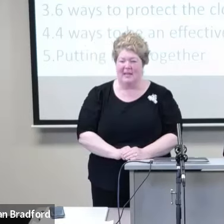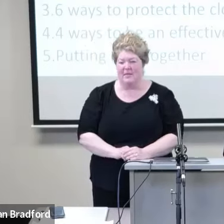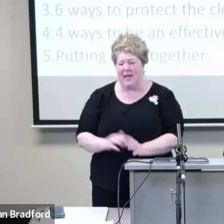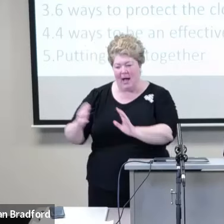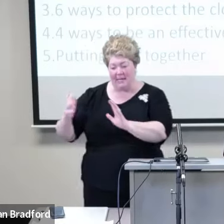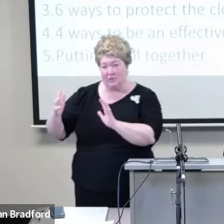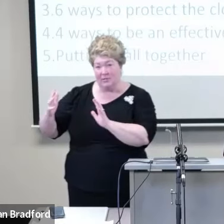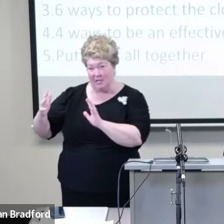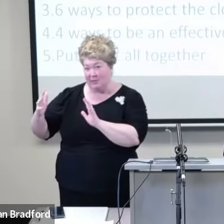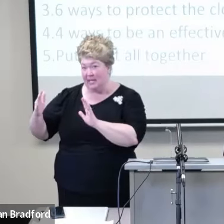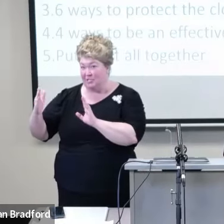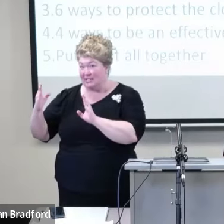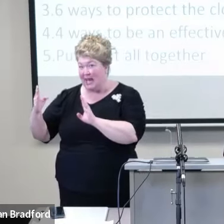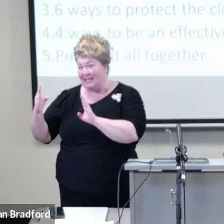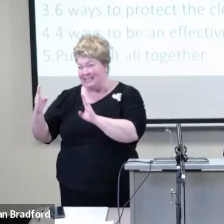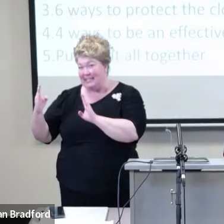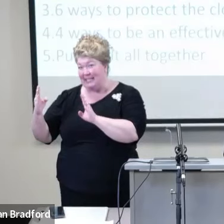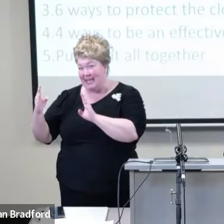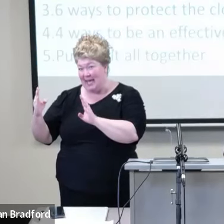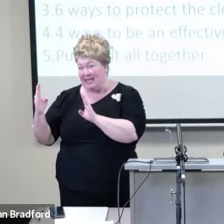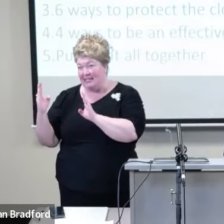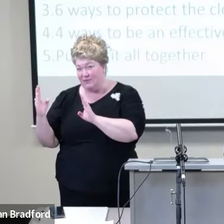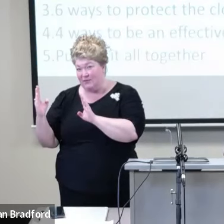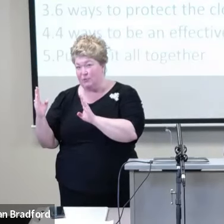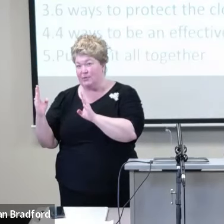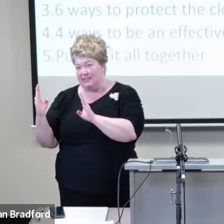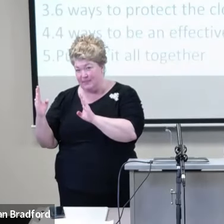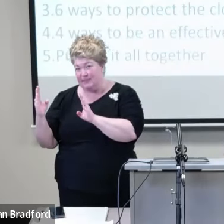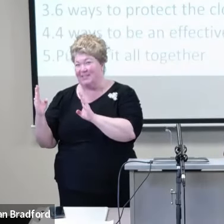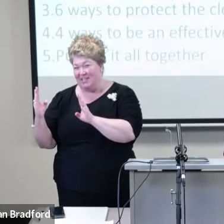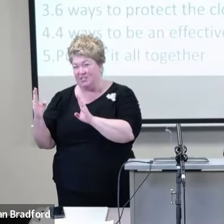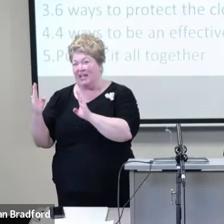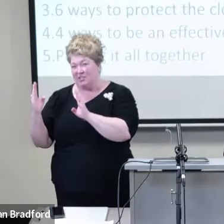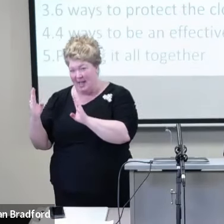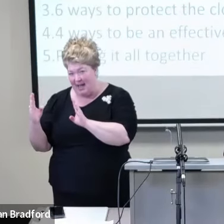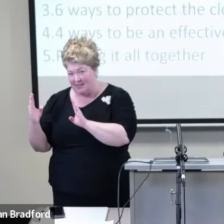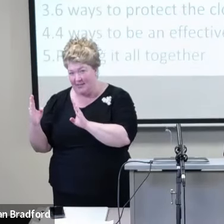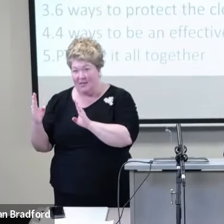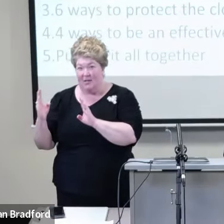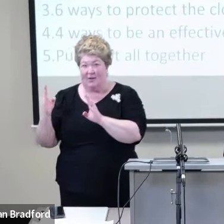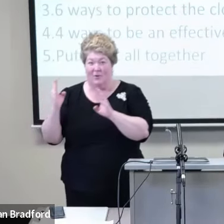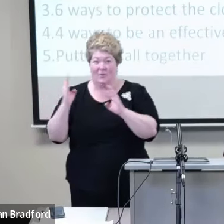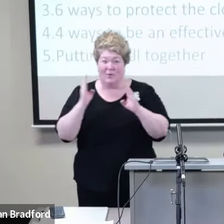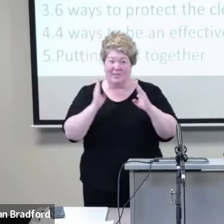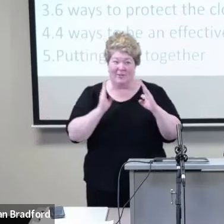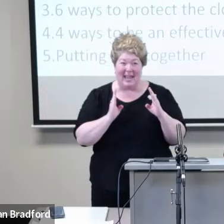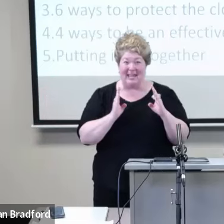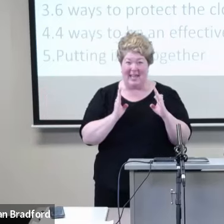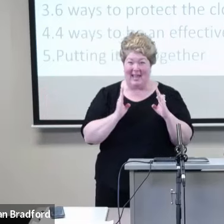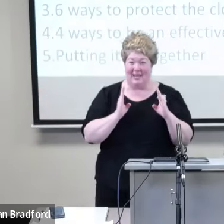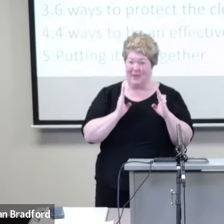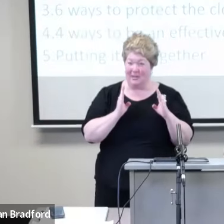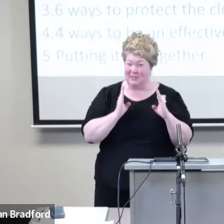that high school documentation is idea individuals with disabilities education act well we're under